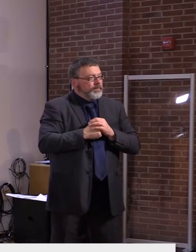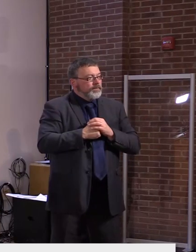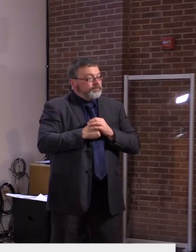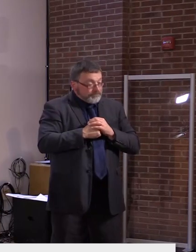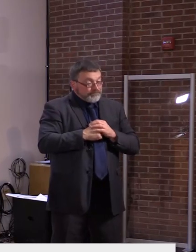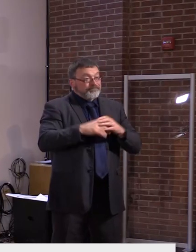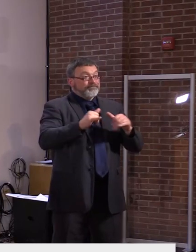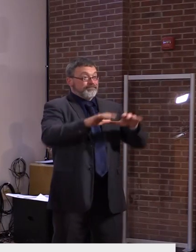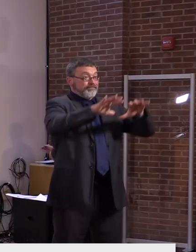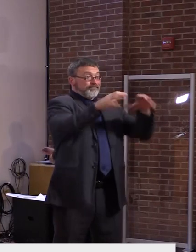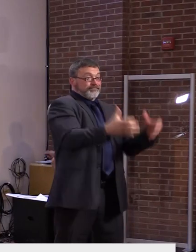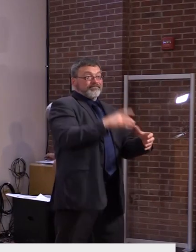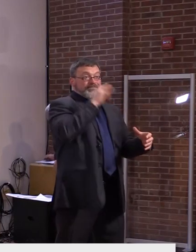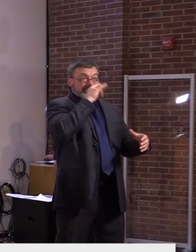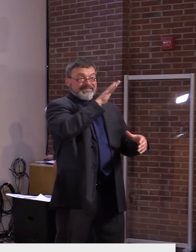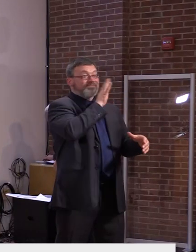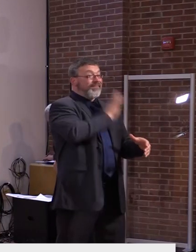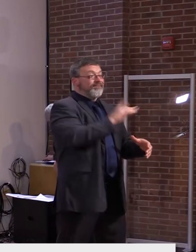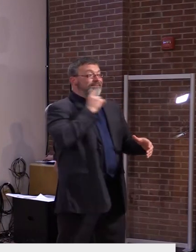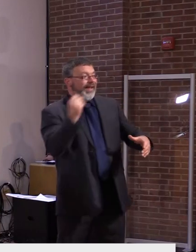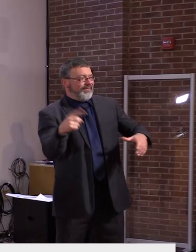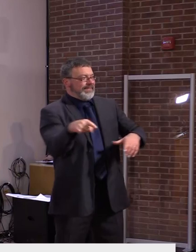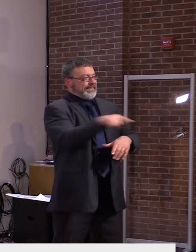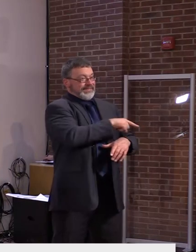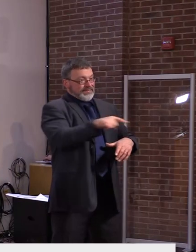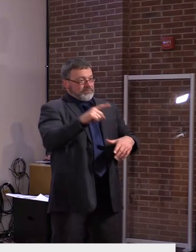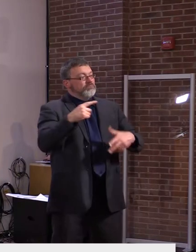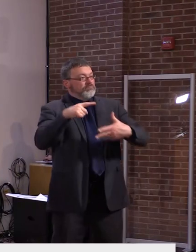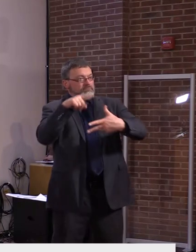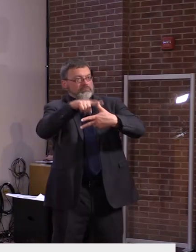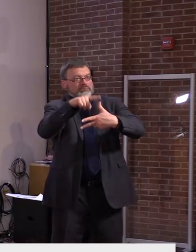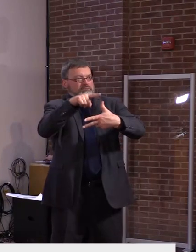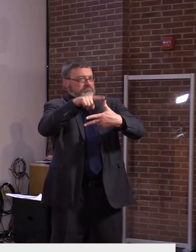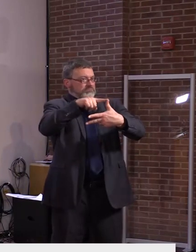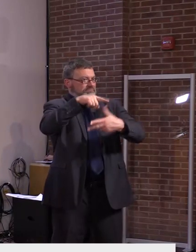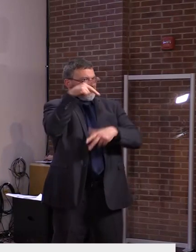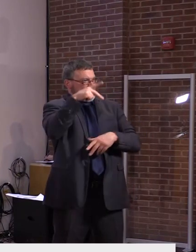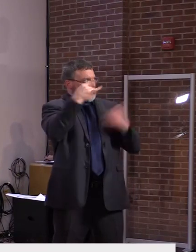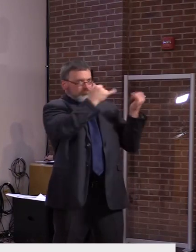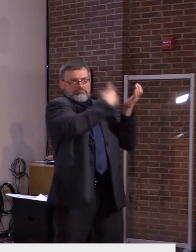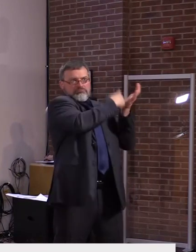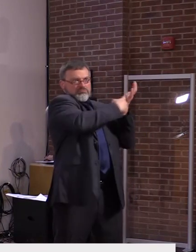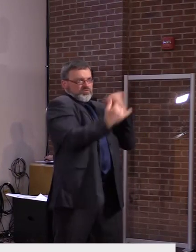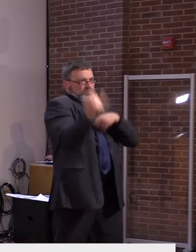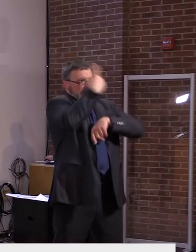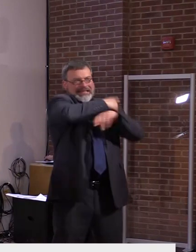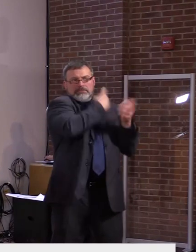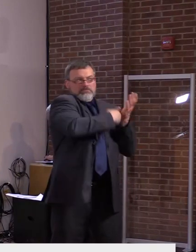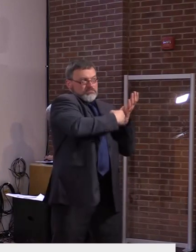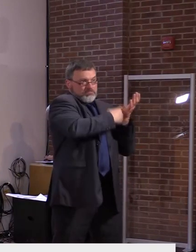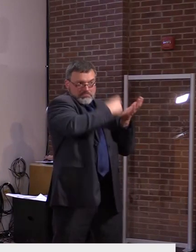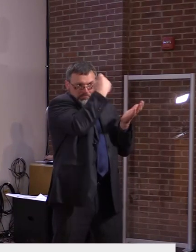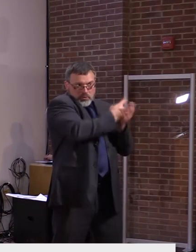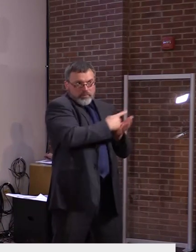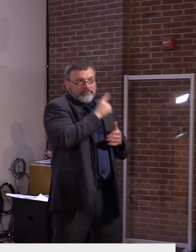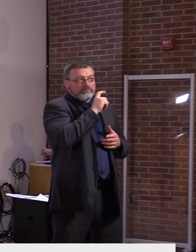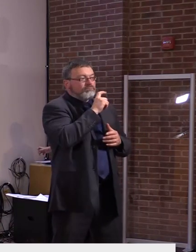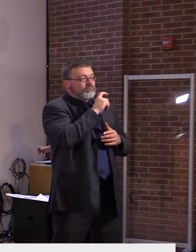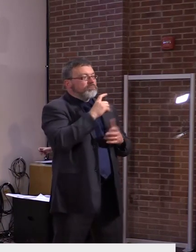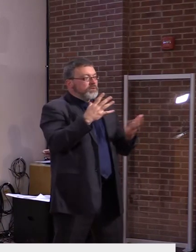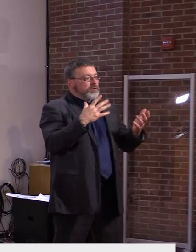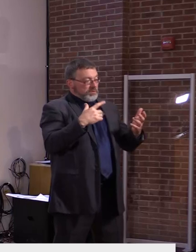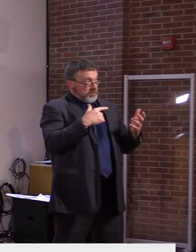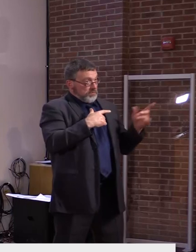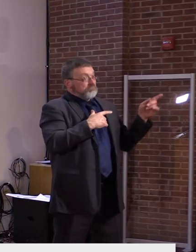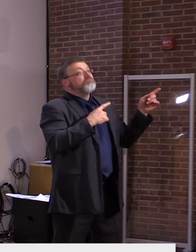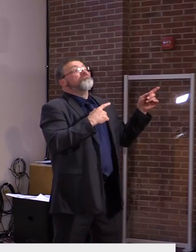become eligible for the Pfizer vaccine in the coming weeks. We're actively planning clinics and working with